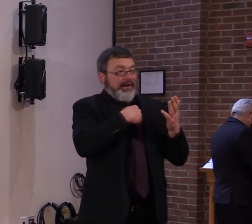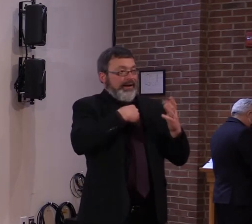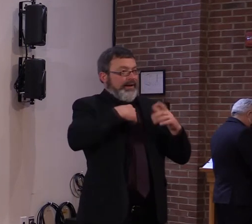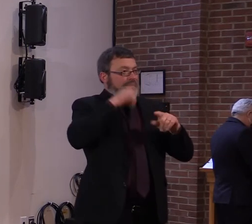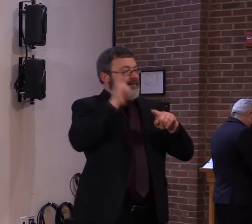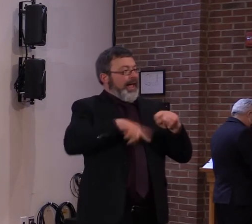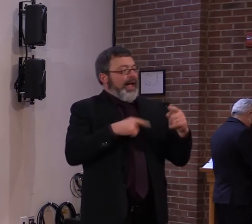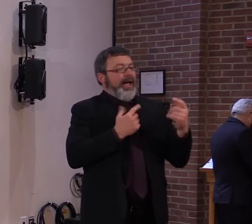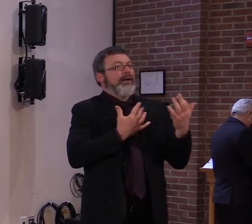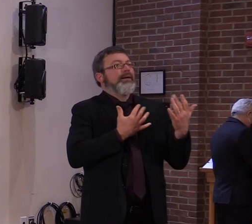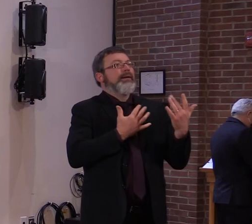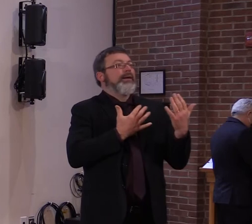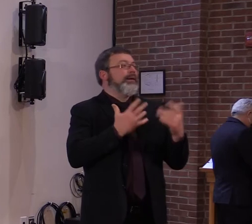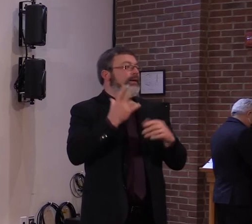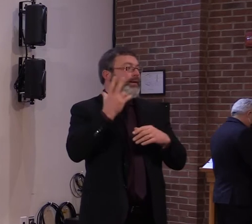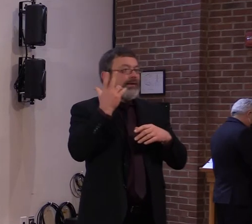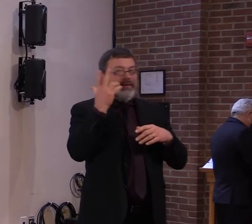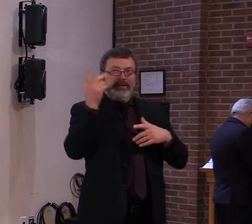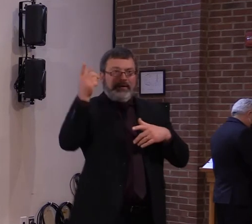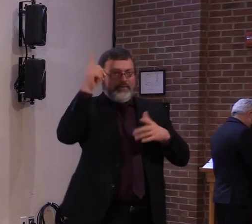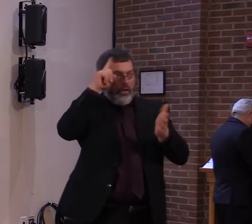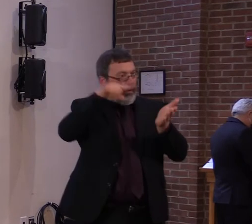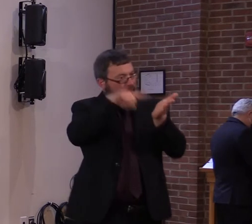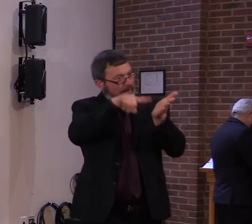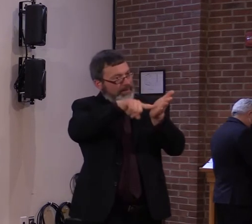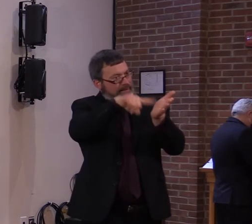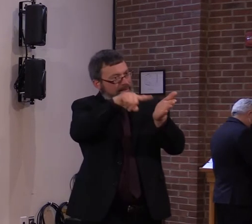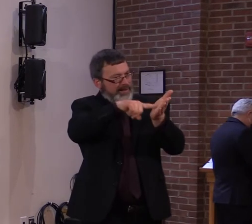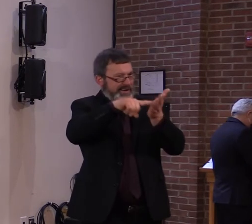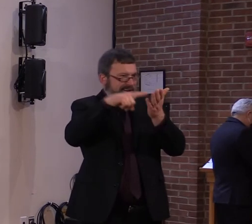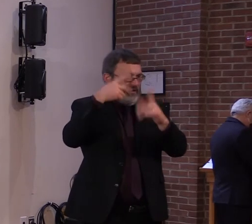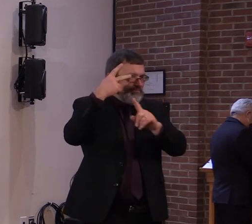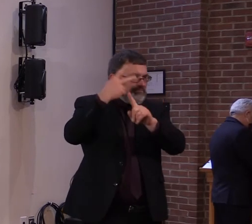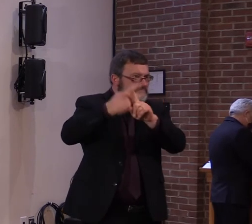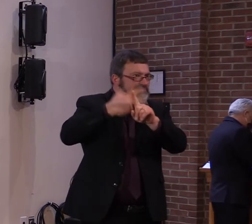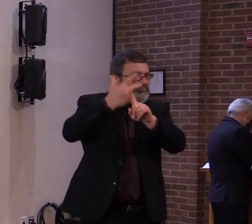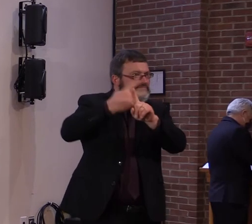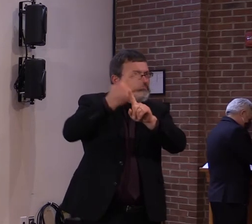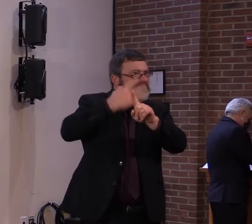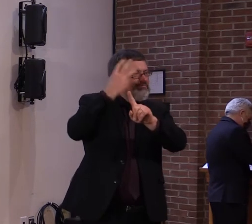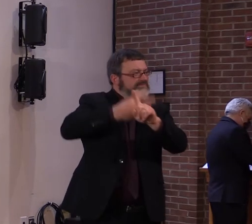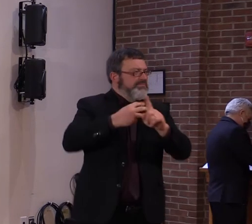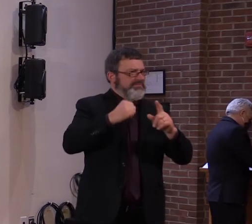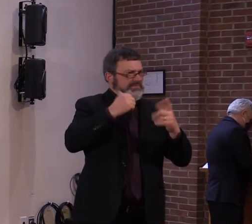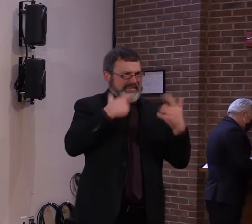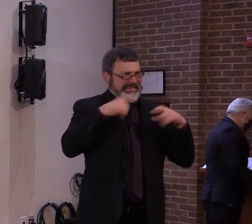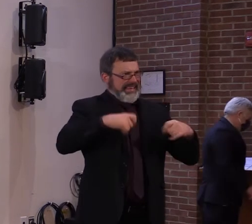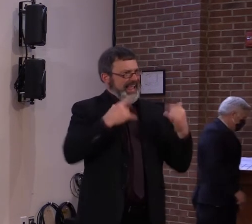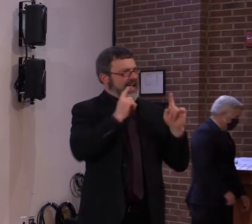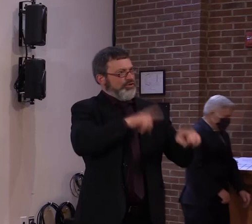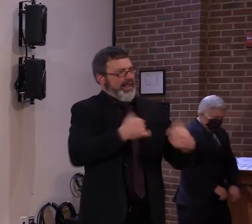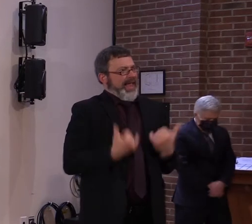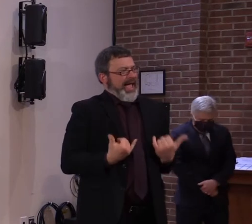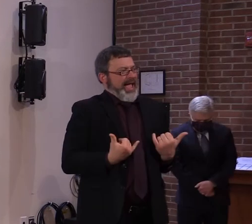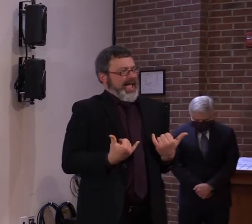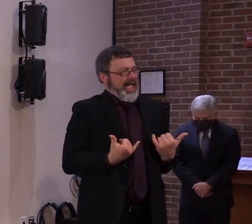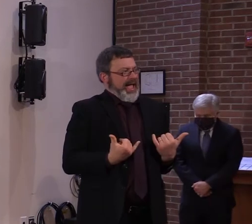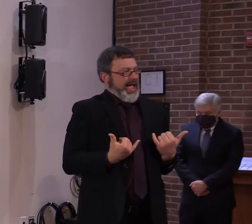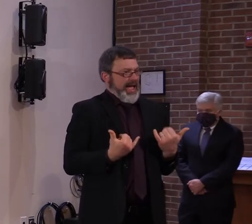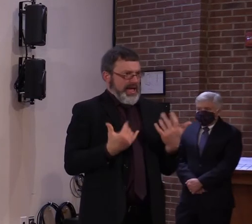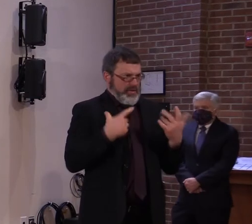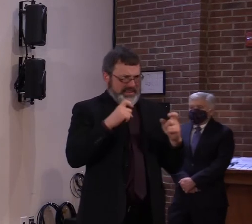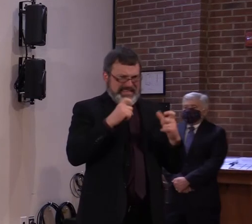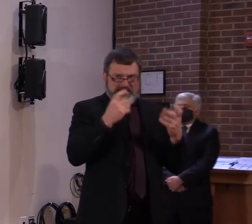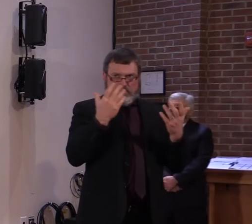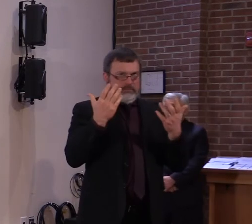out and to be confirmed by subsequent studies, etc. It's just the environment we're in, unfortunately. I